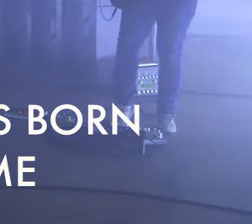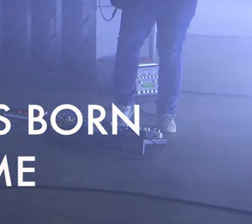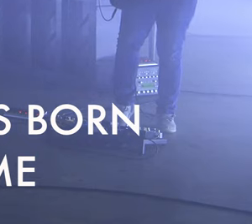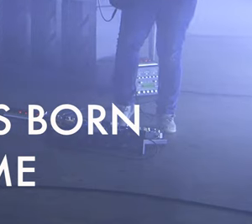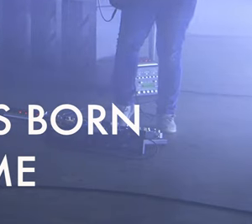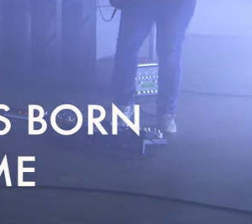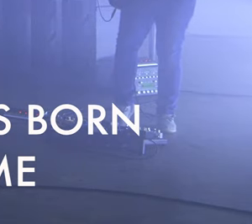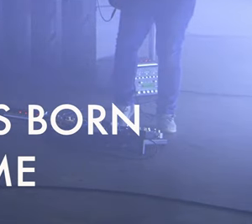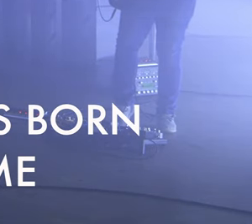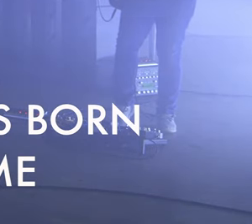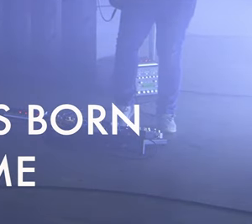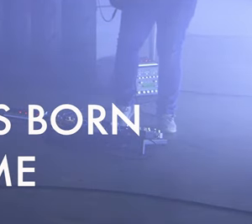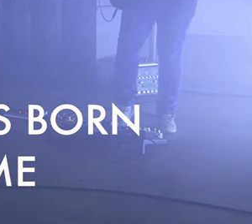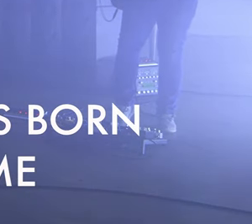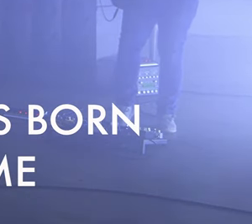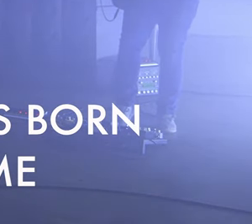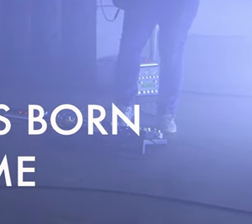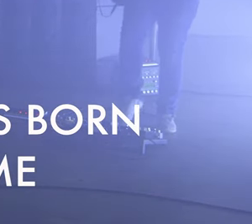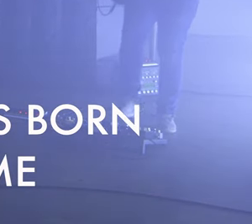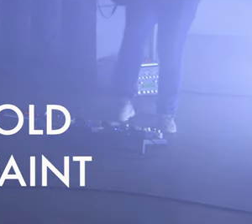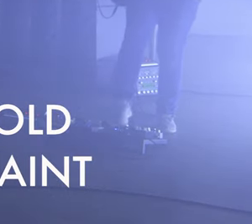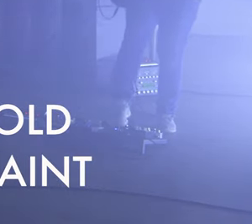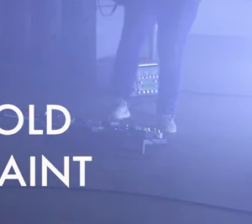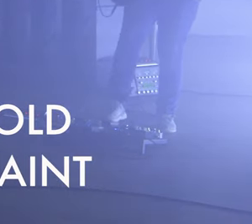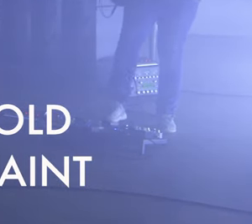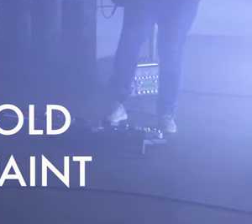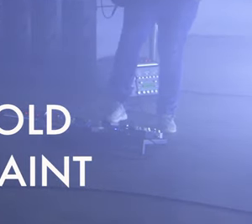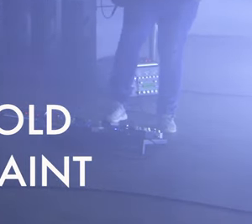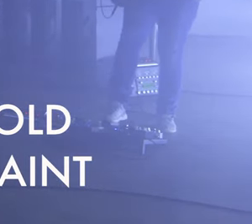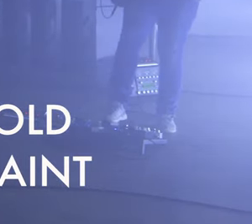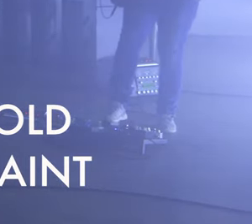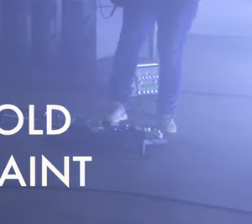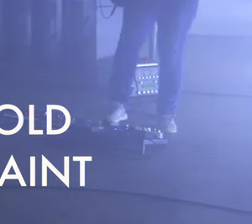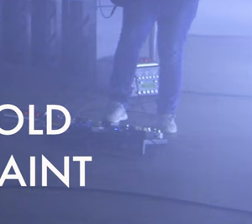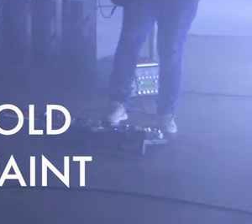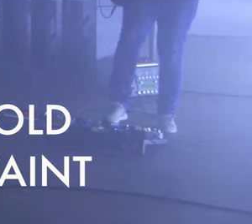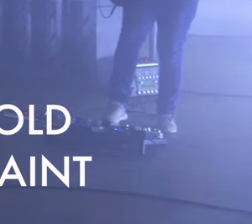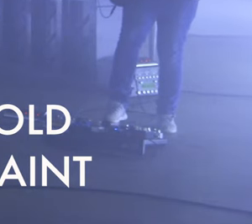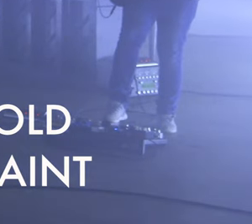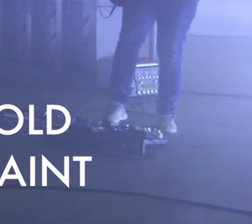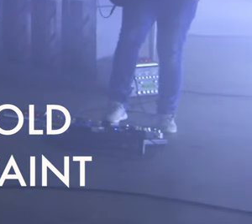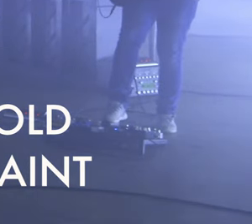was born, then the Spirit lit the flame. Now the sky's